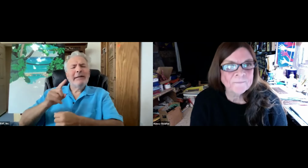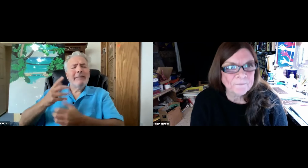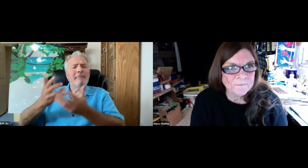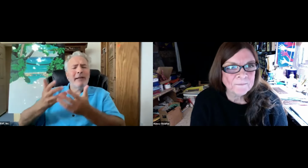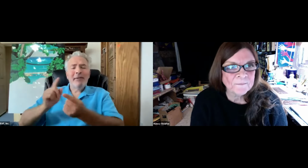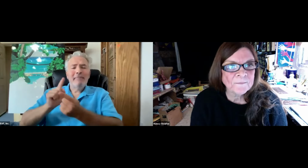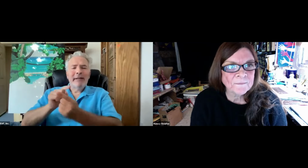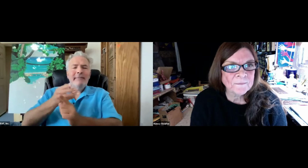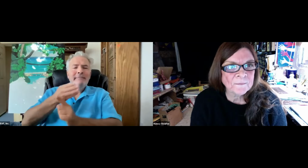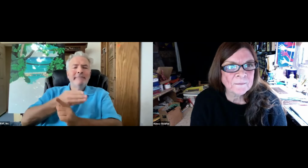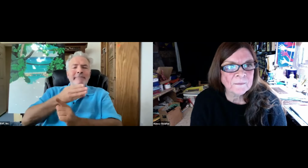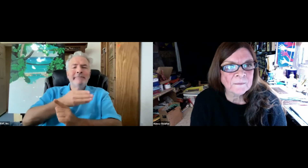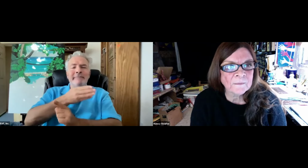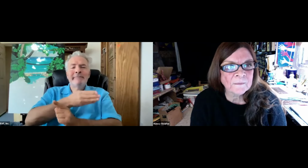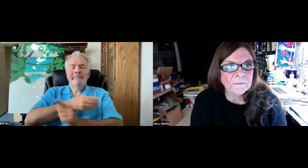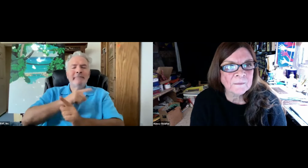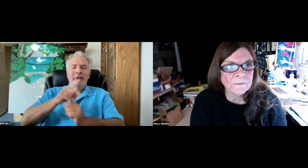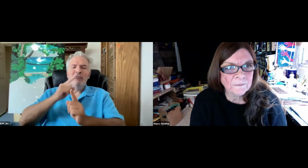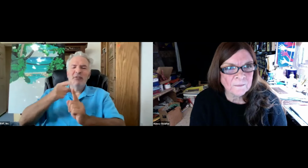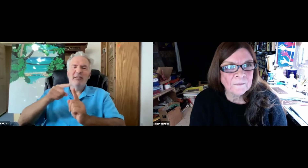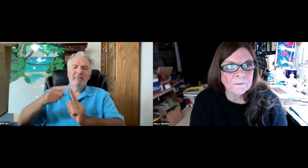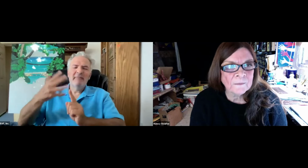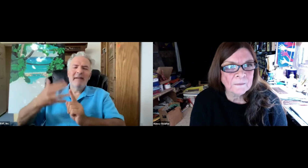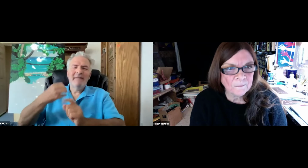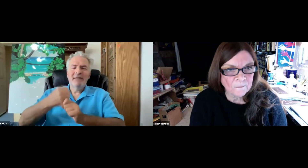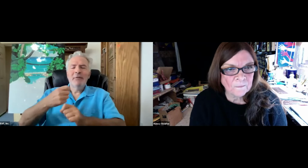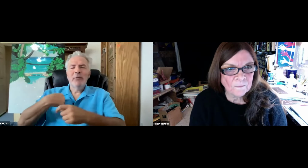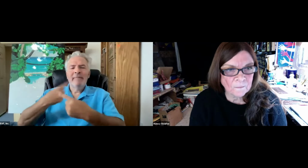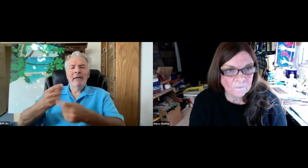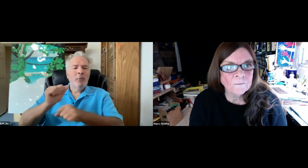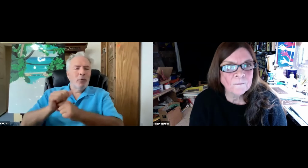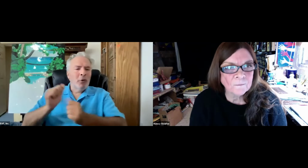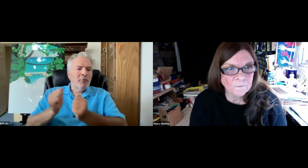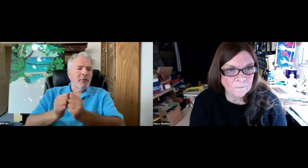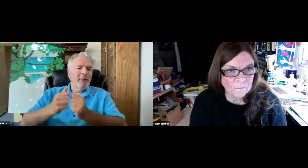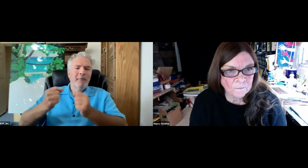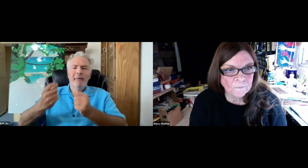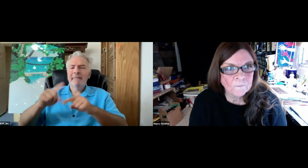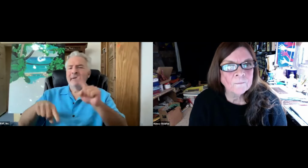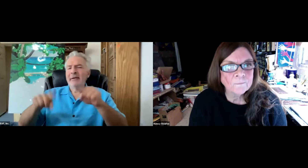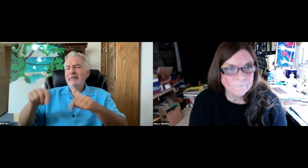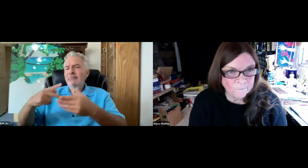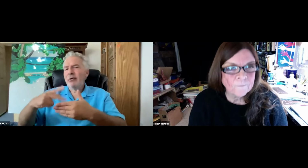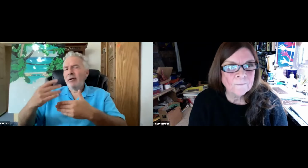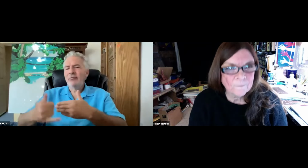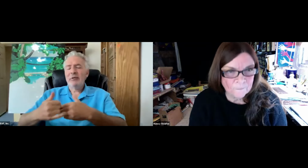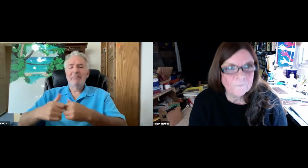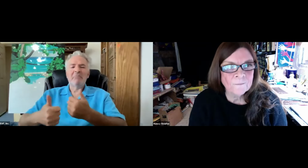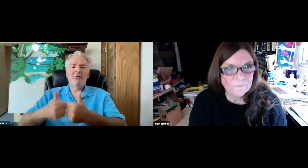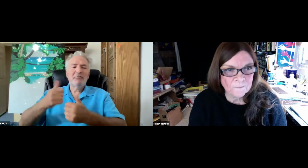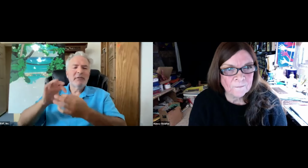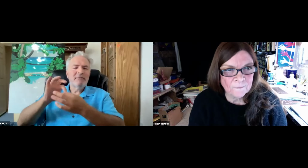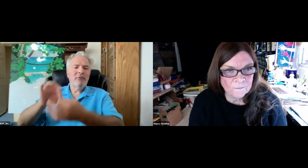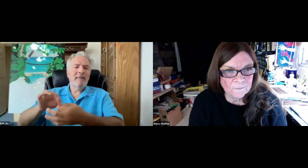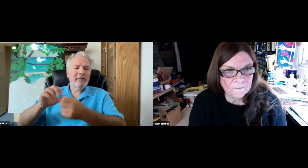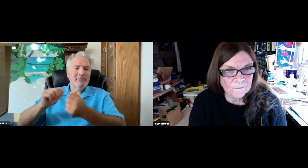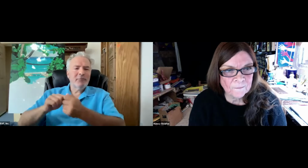together during those five years. And we had met maybe previously, but we really got to know each other and work together